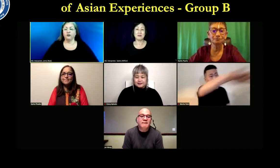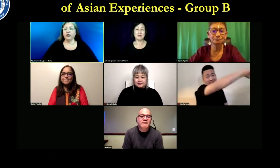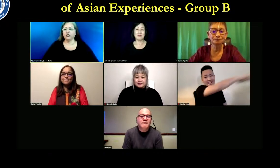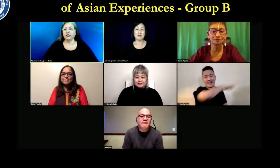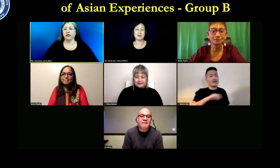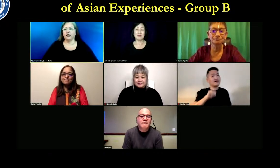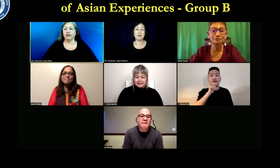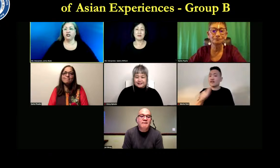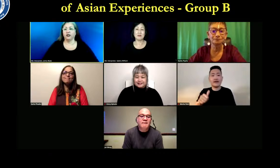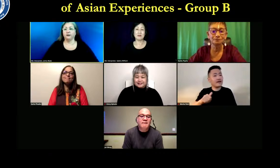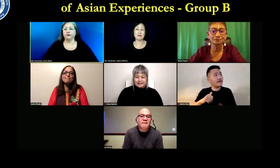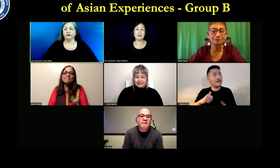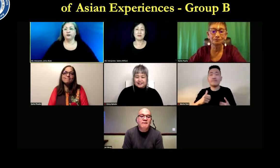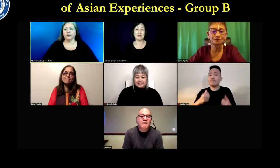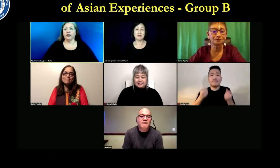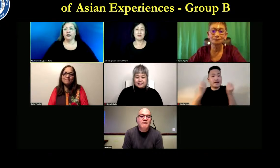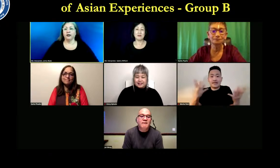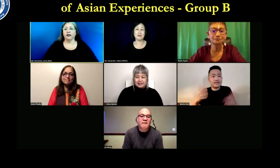countries, especially in Asia.